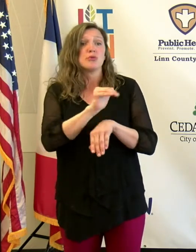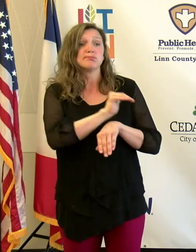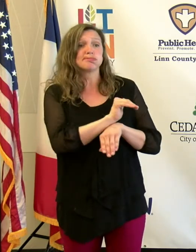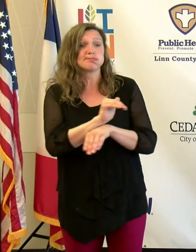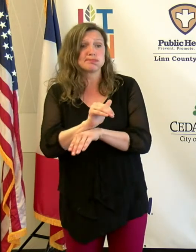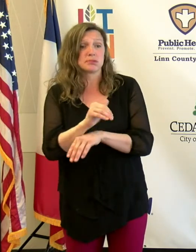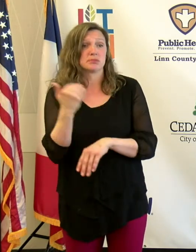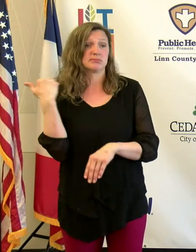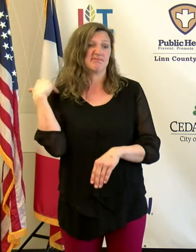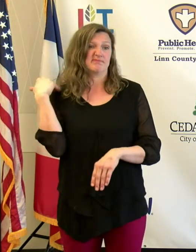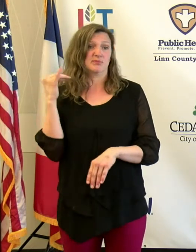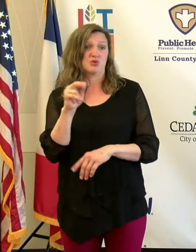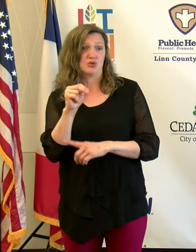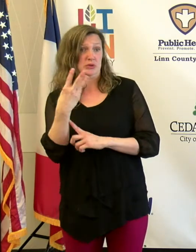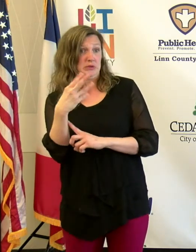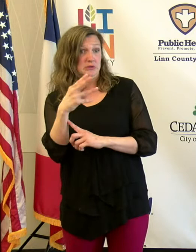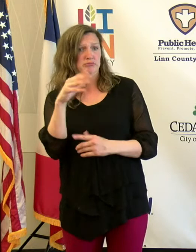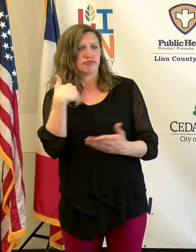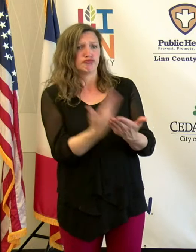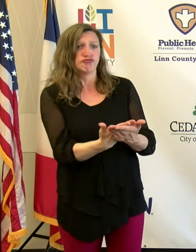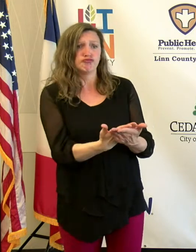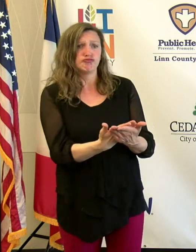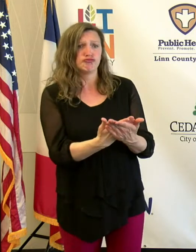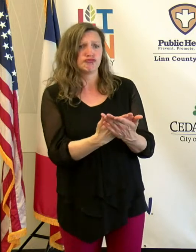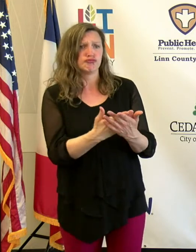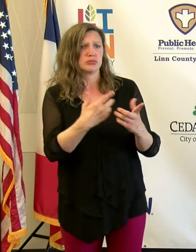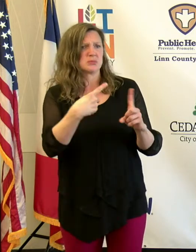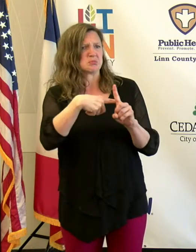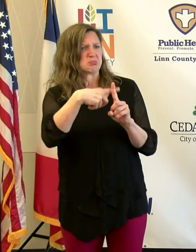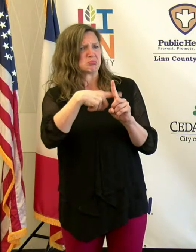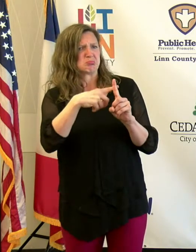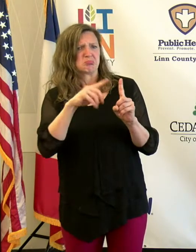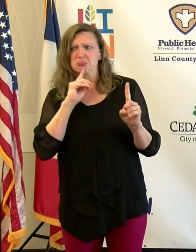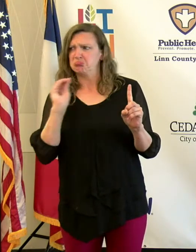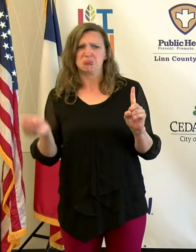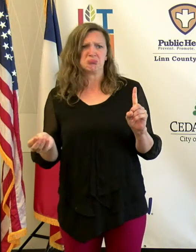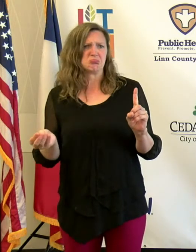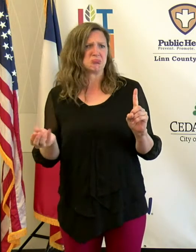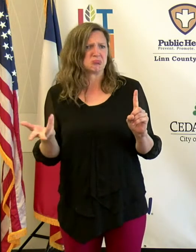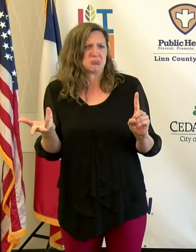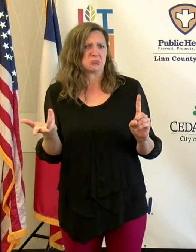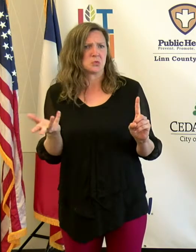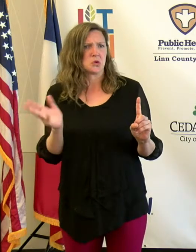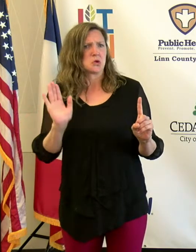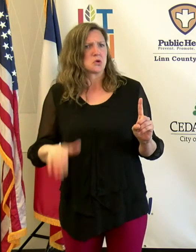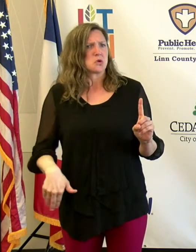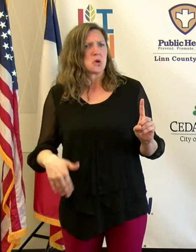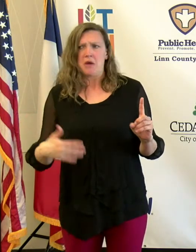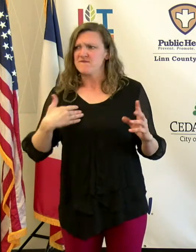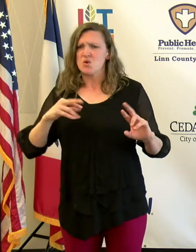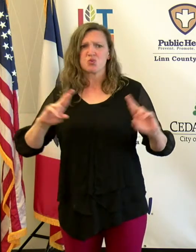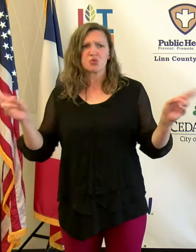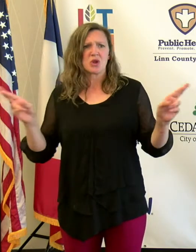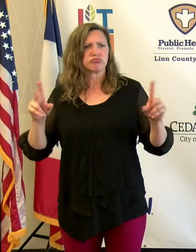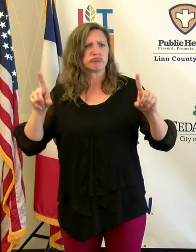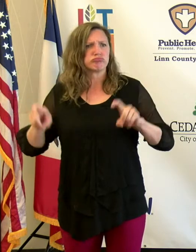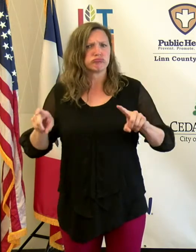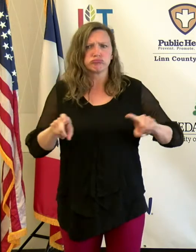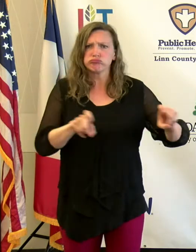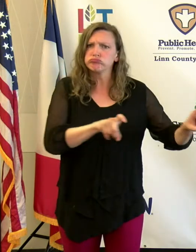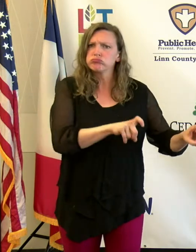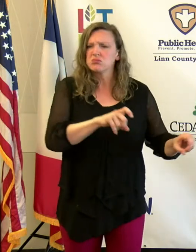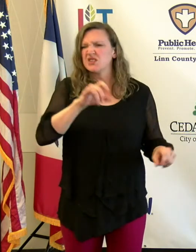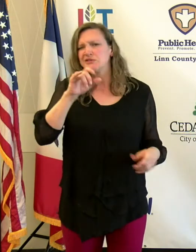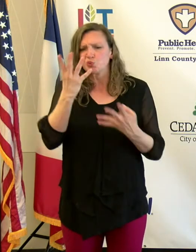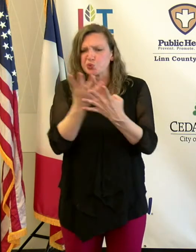He arrived to work fever-free, as verified through a process previously put in place requiring the temperature be taken of